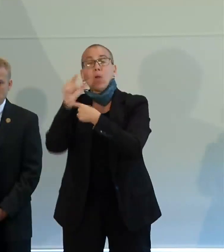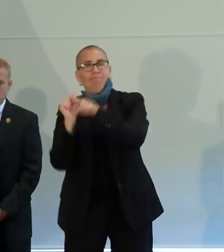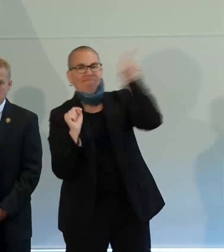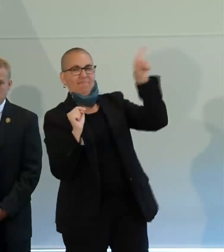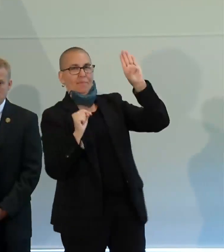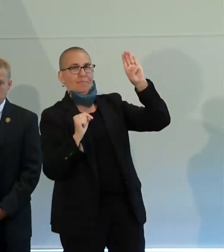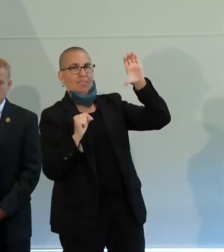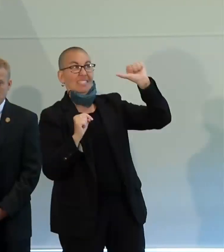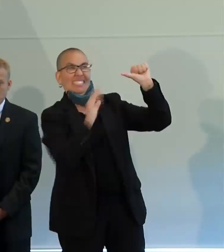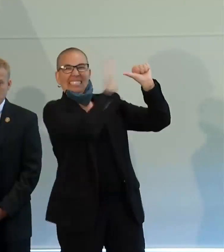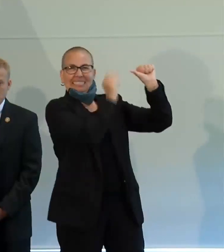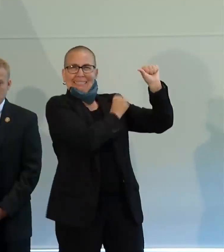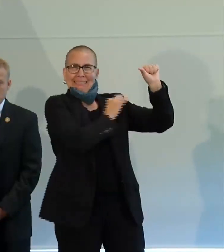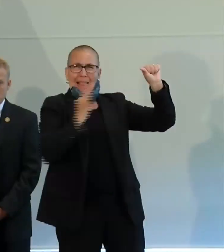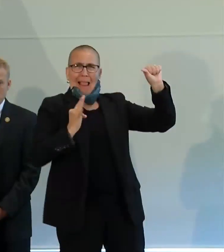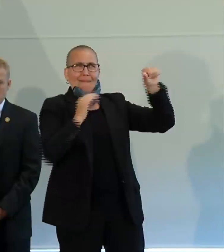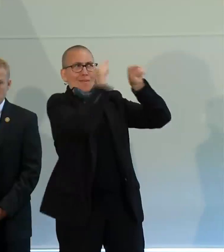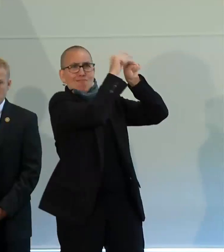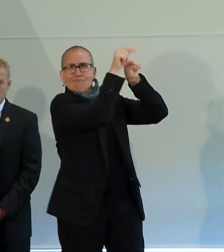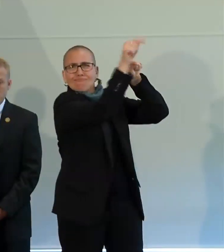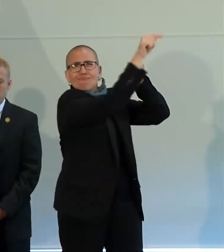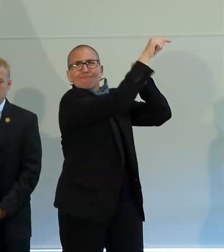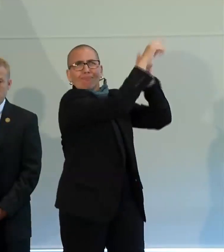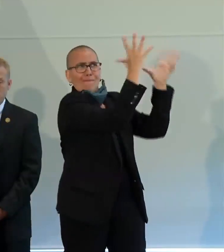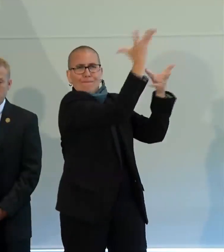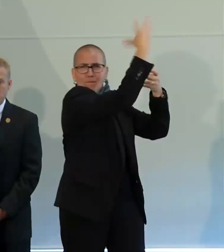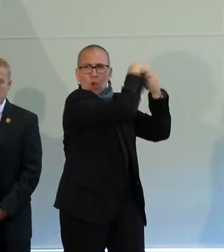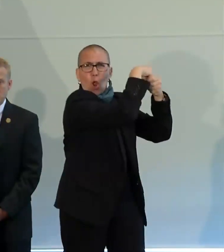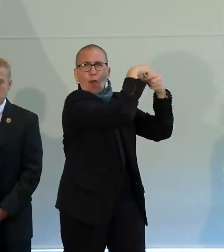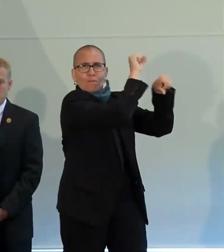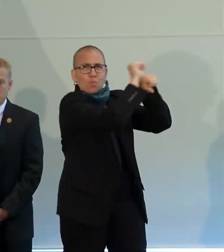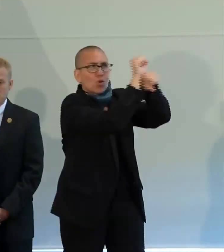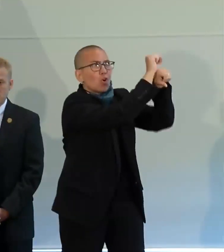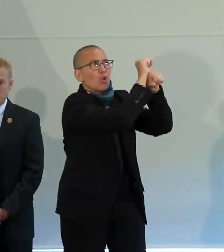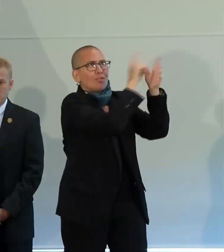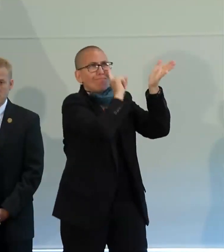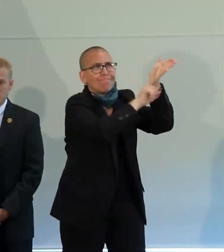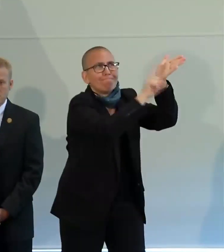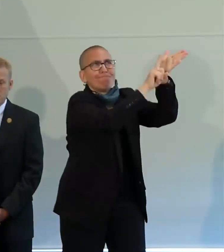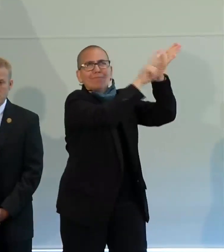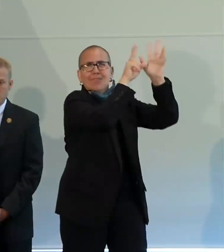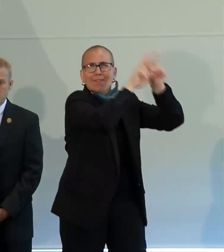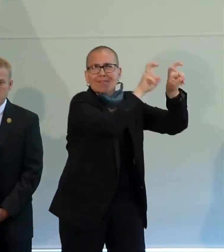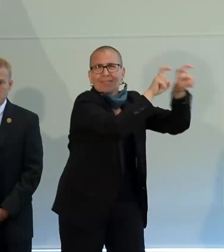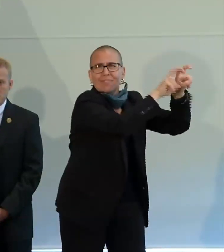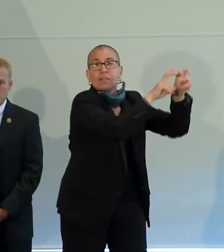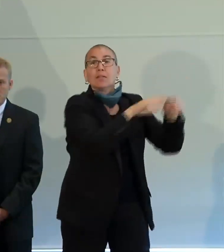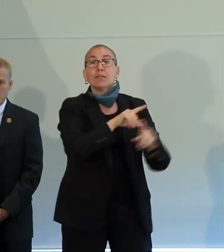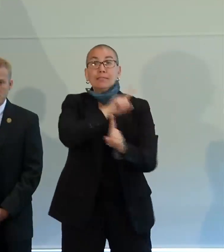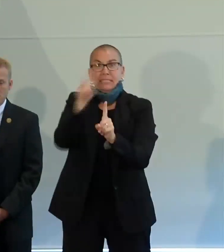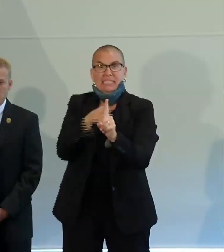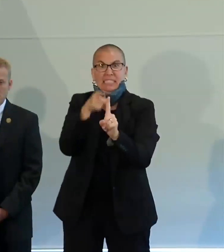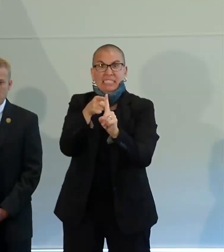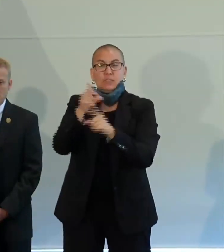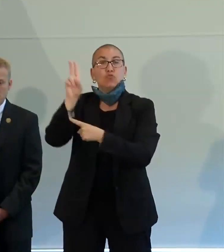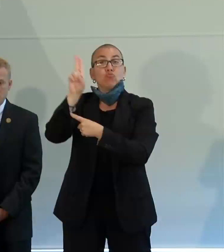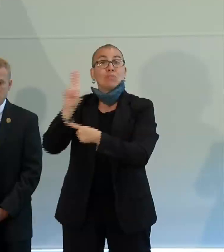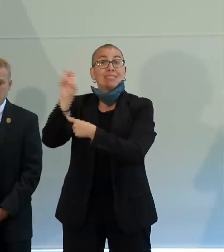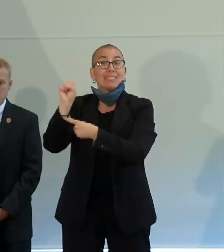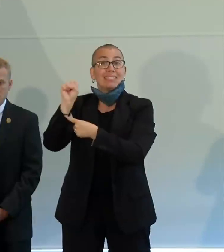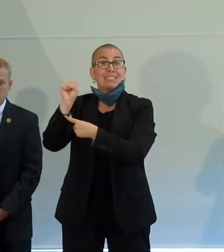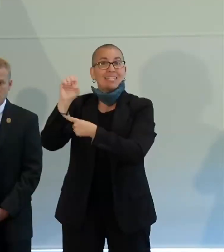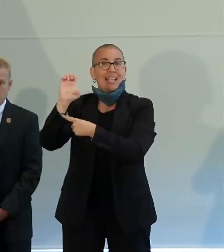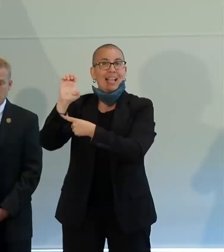which they are conducting this investigation. And I want to thank especially U.S. Attorney Erica McDonald and Special Agent